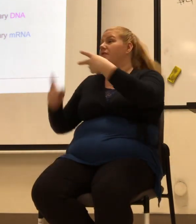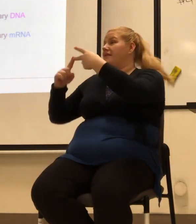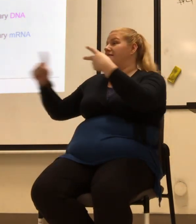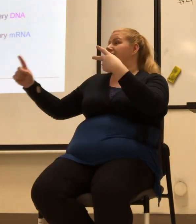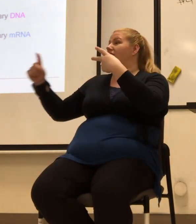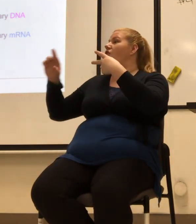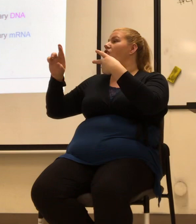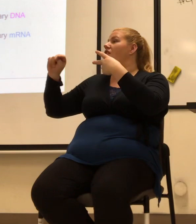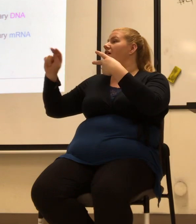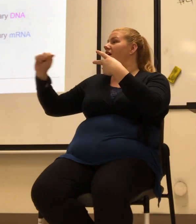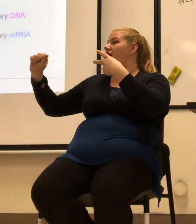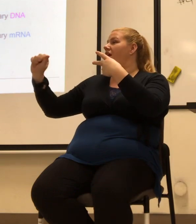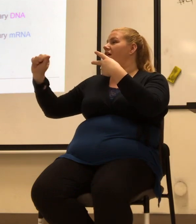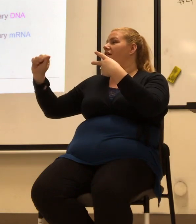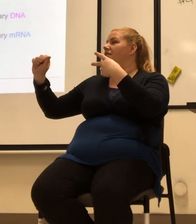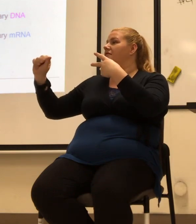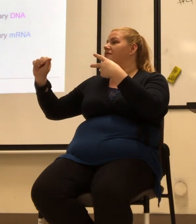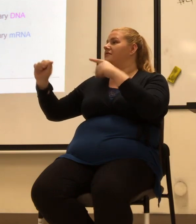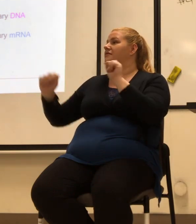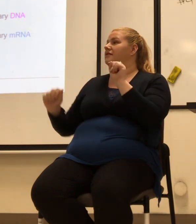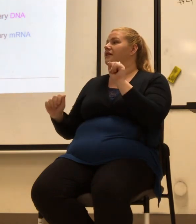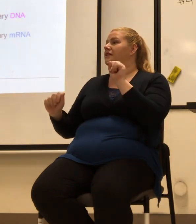So what goes with T?